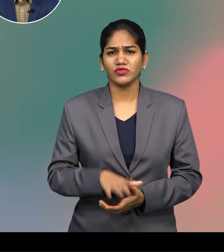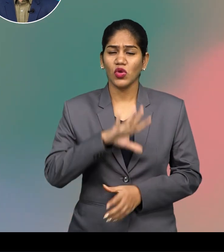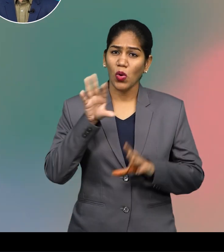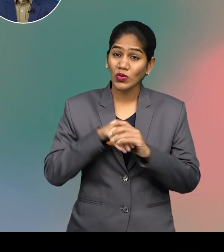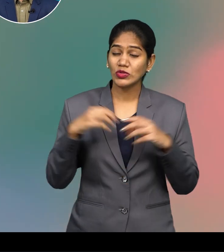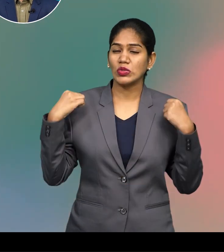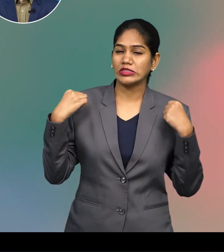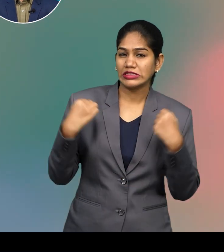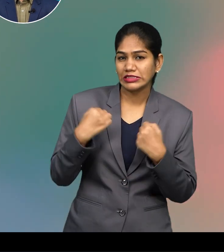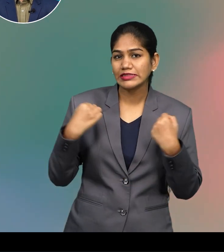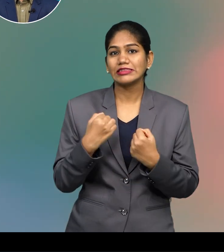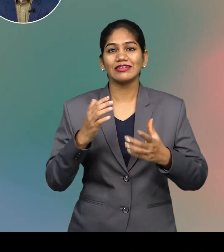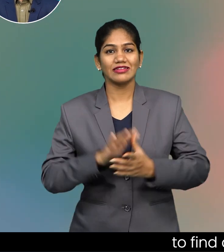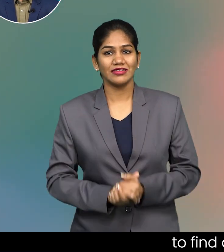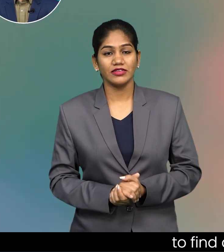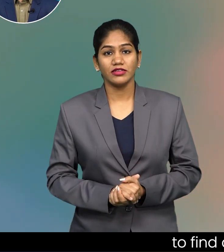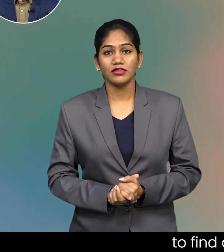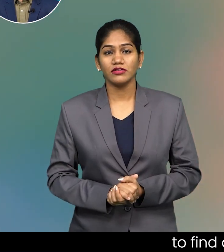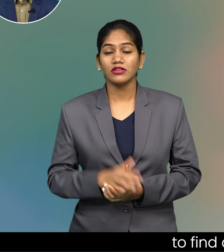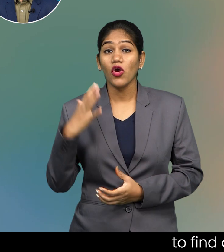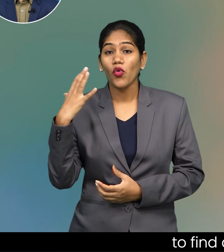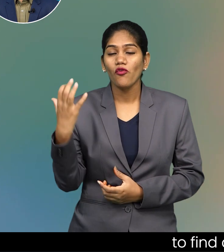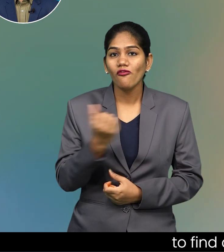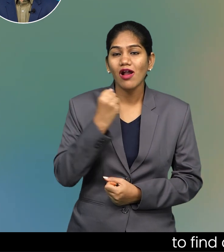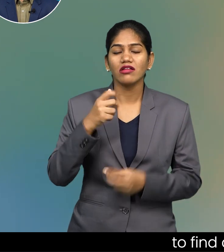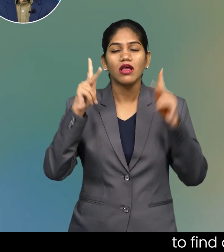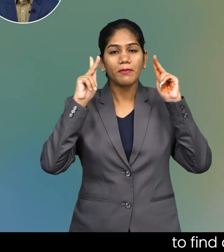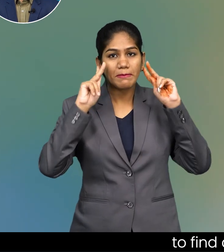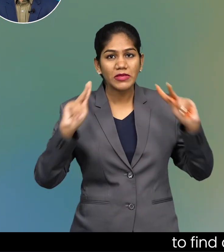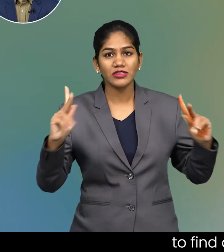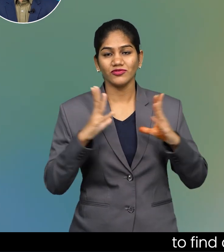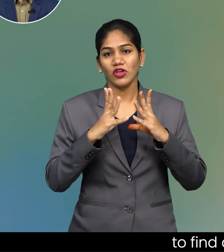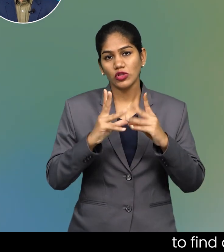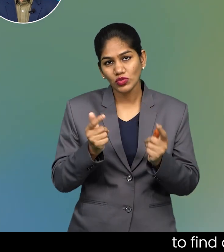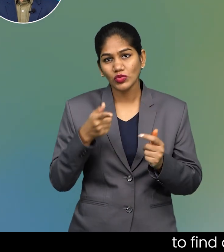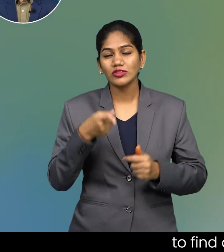also tried to find a peaceful solution.